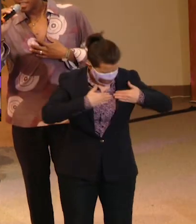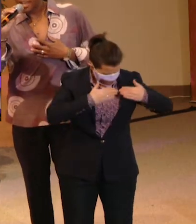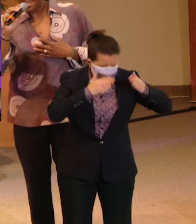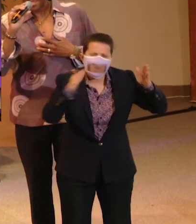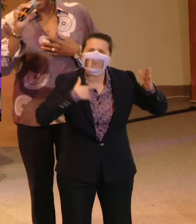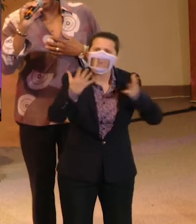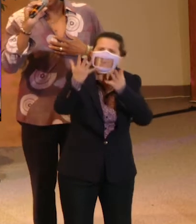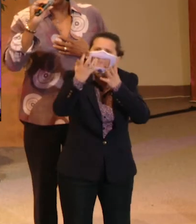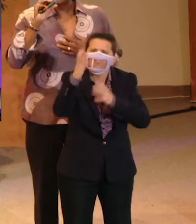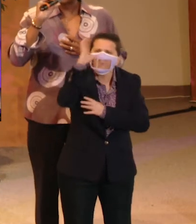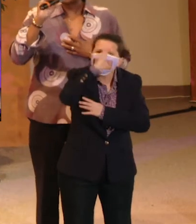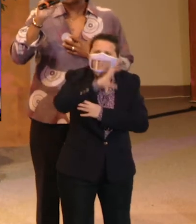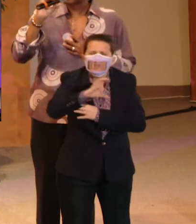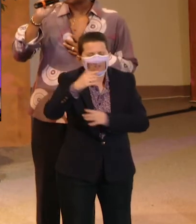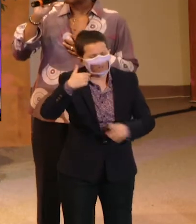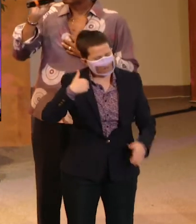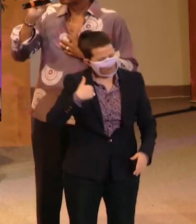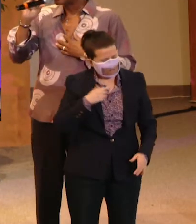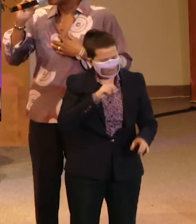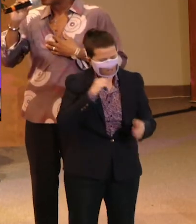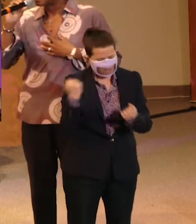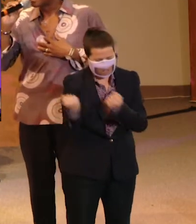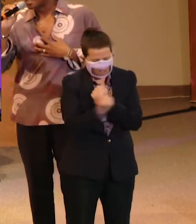the answer.